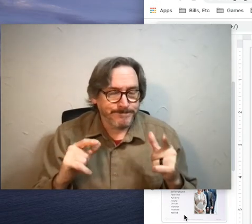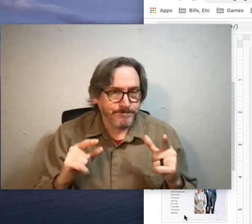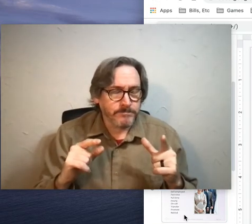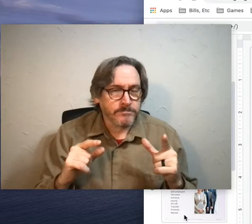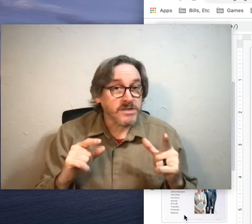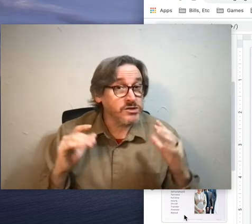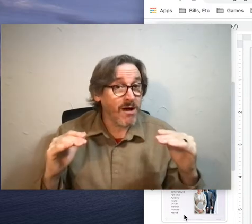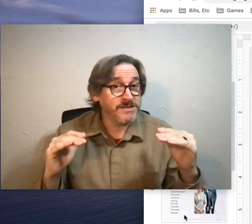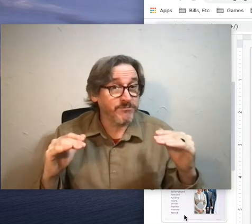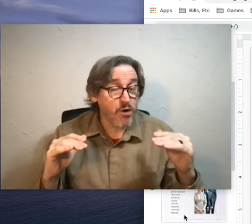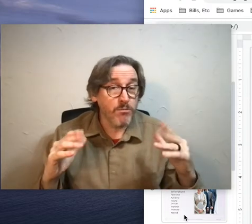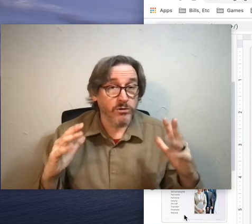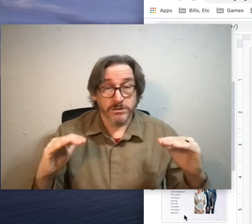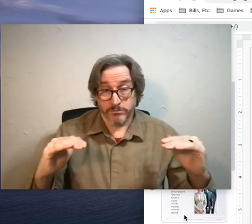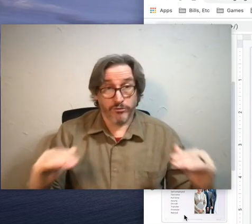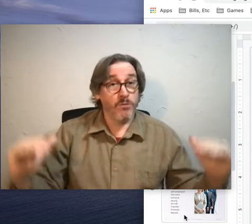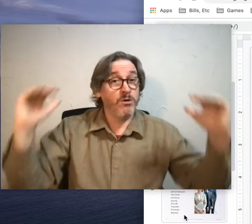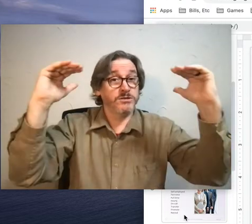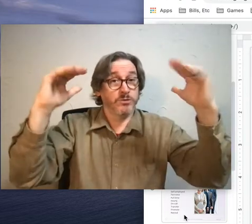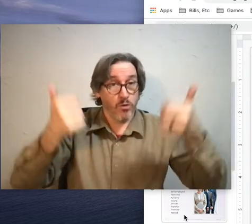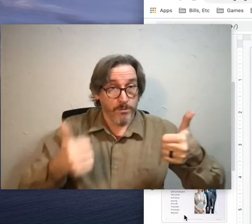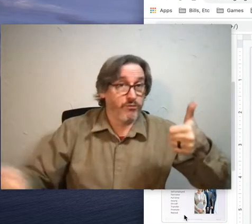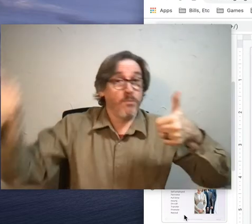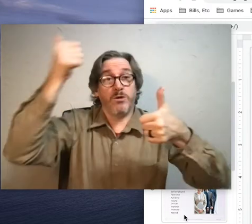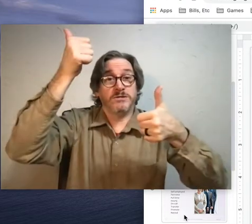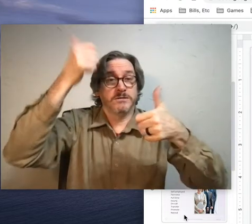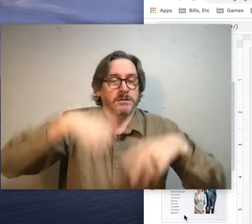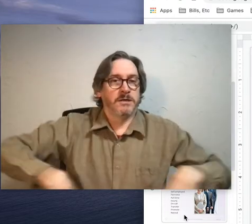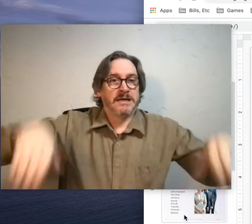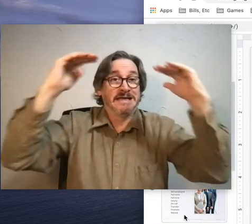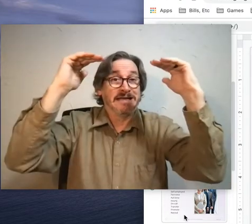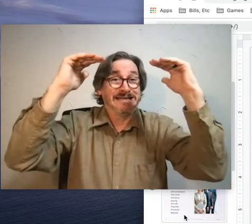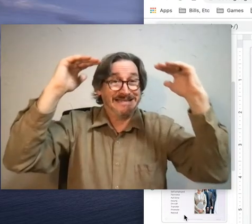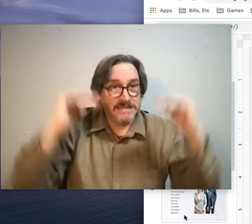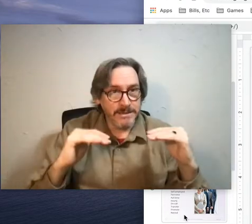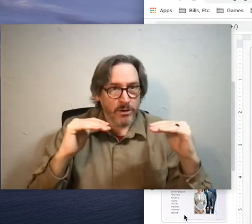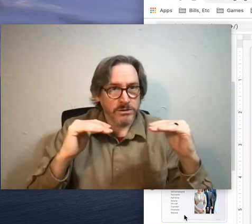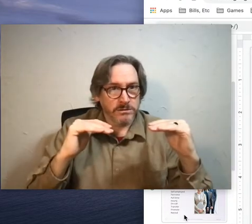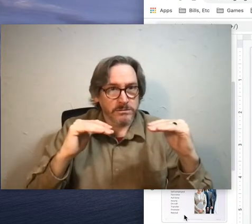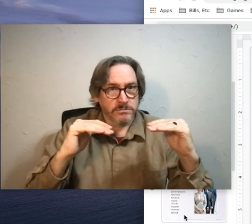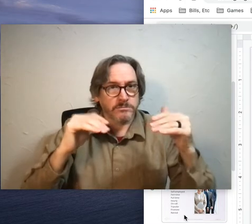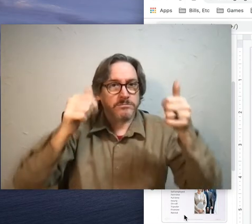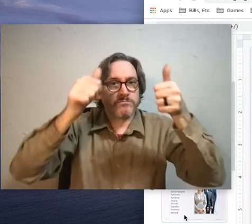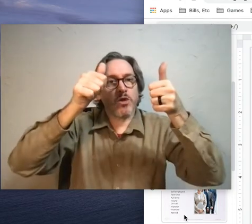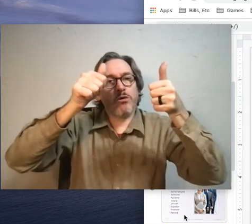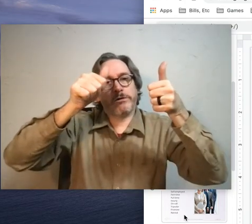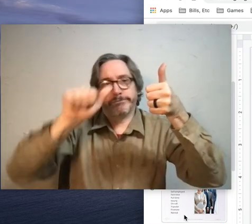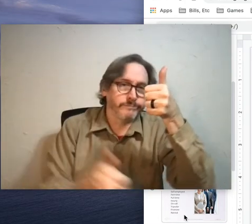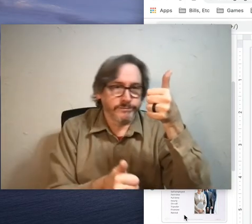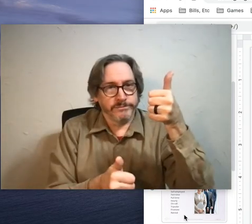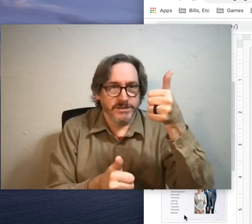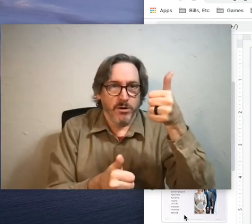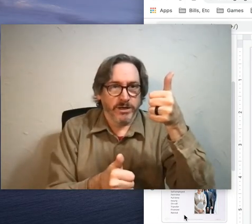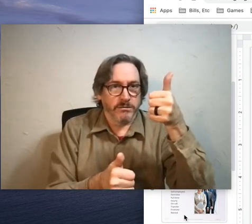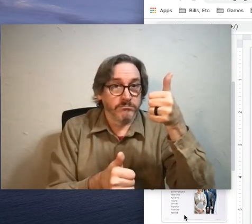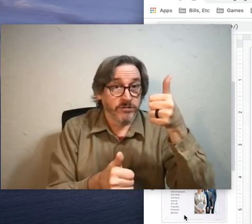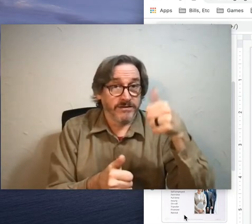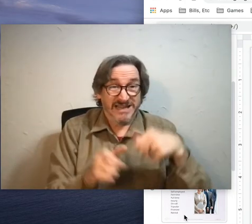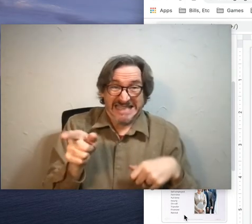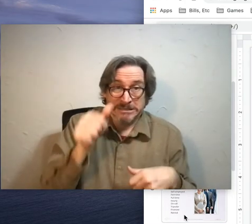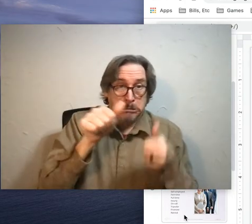Demote. So opposite of promote, promote or promote, demote or